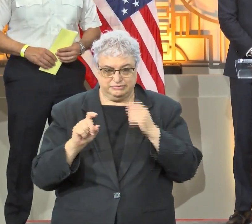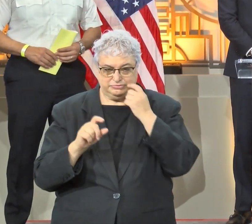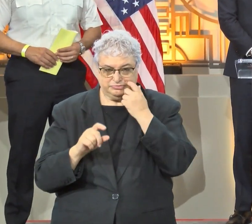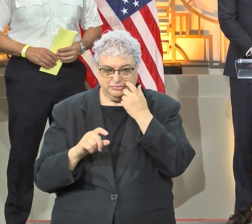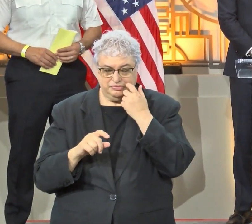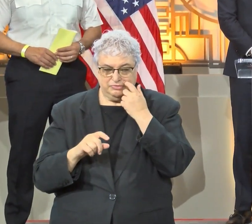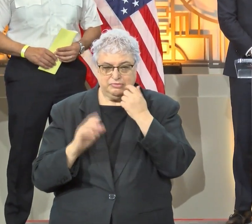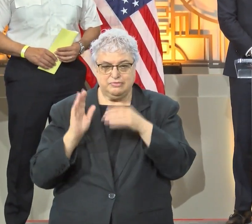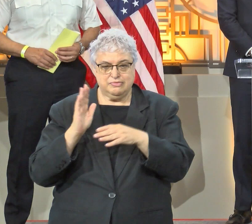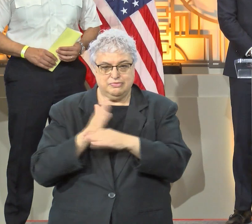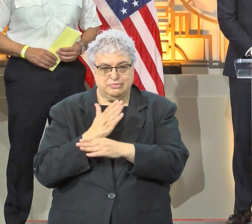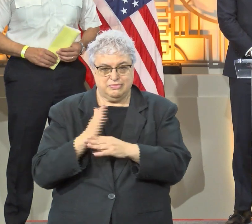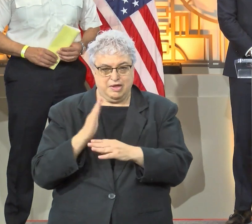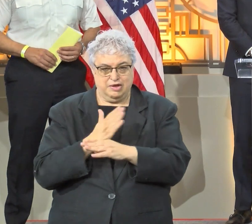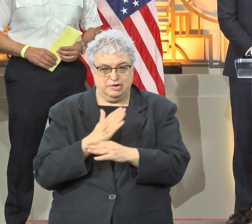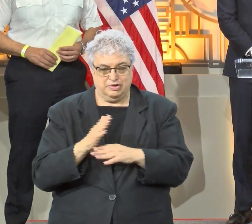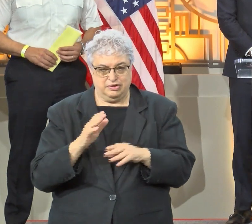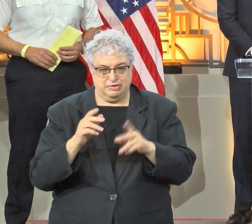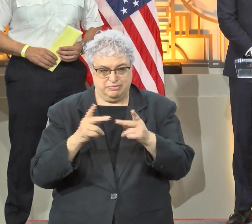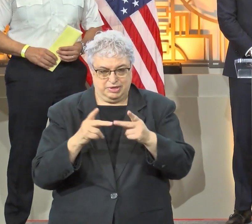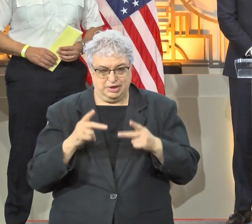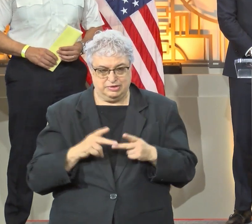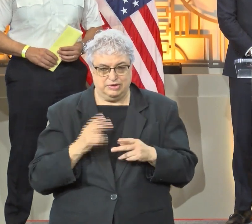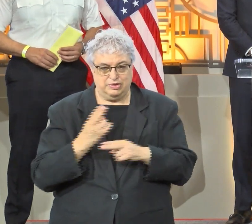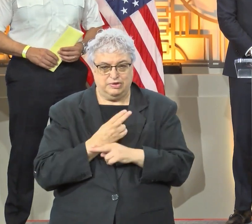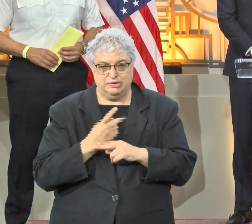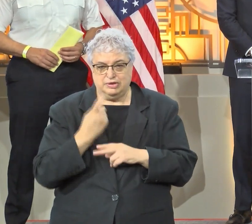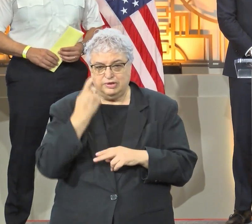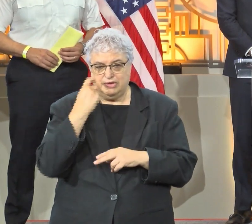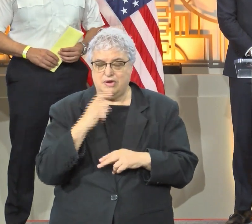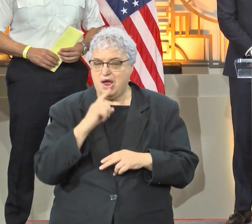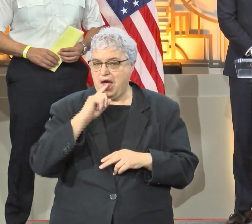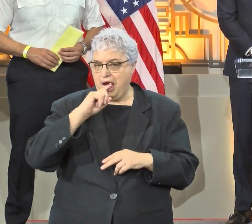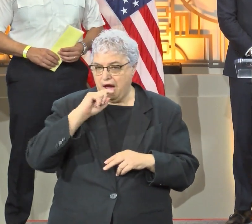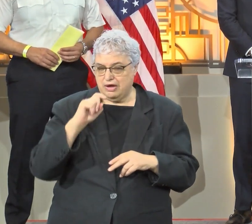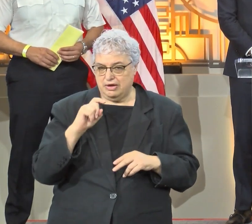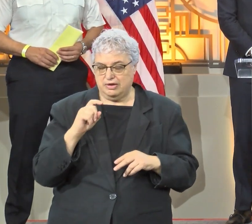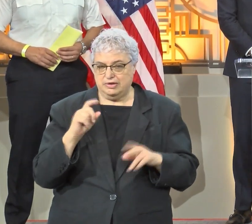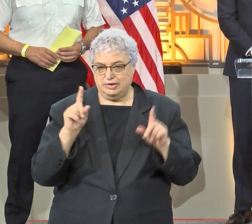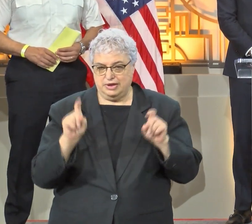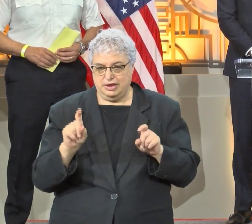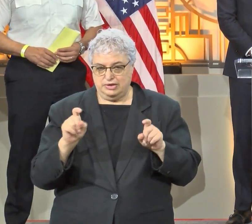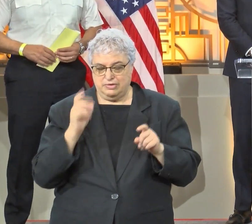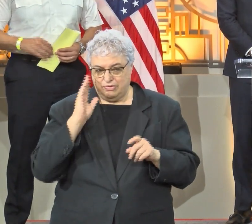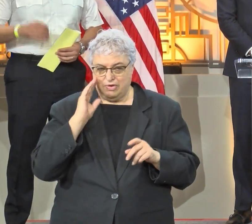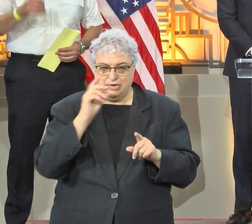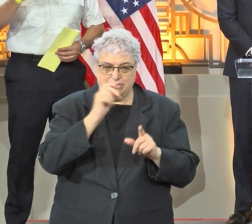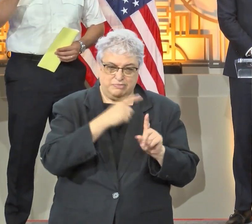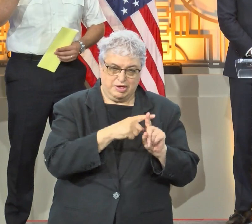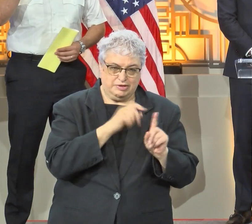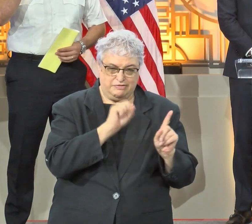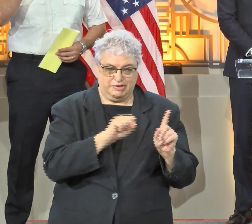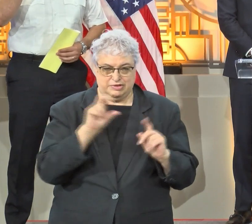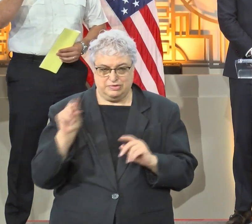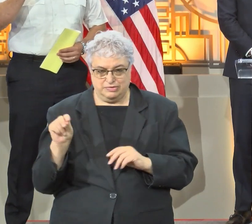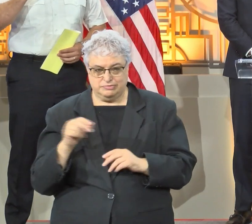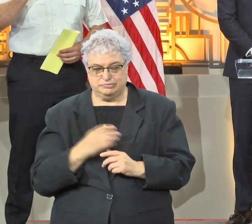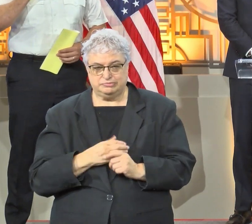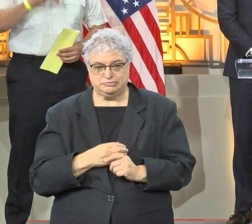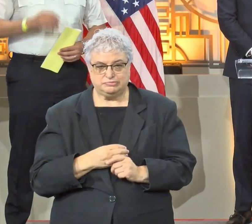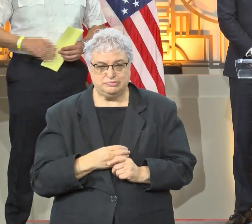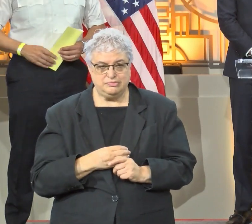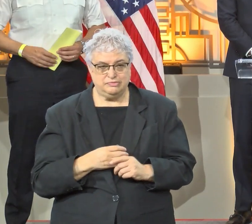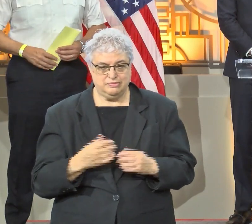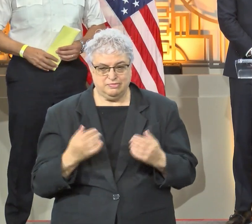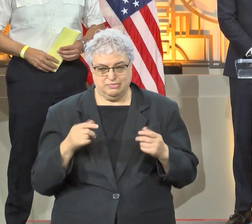partner sites provide tests using nasal or oral swabs, and getting tested will help you know if you're positive for the virus. And then